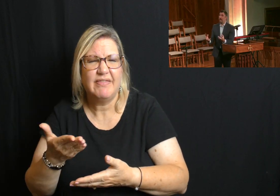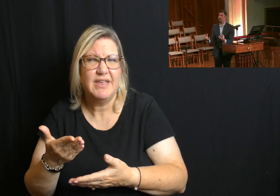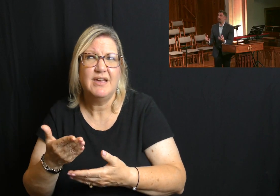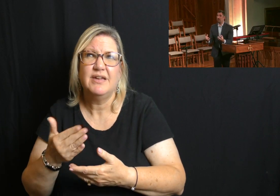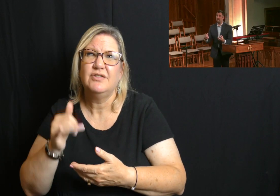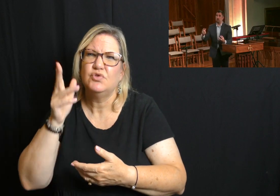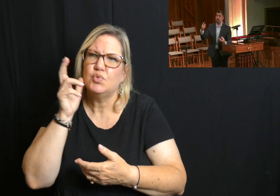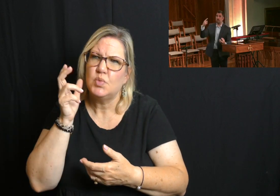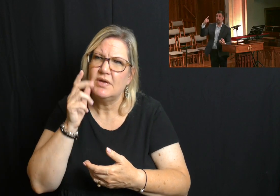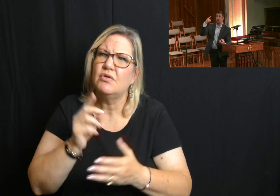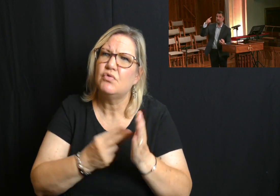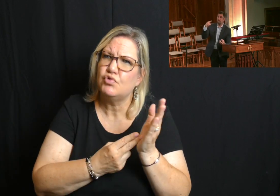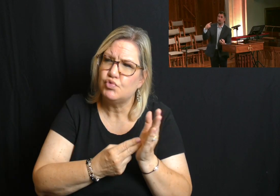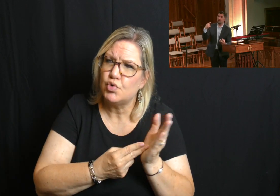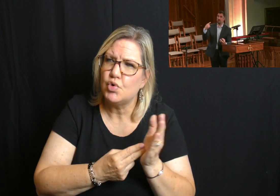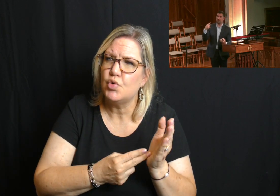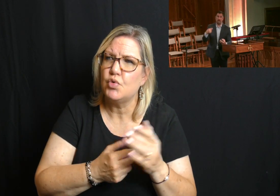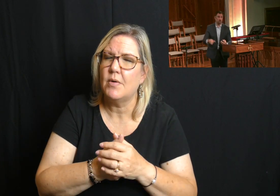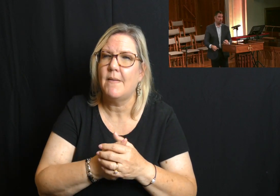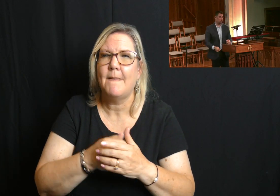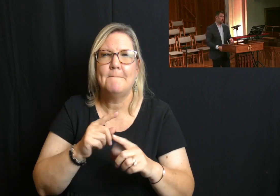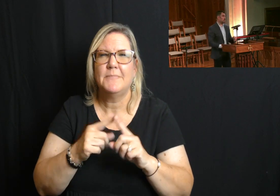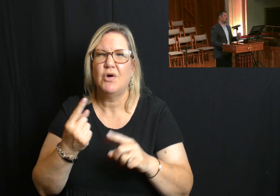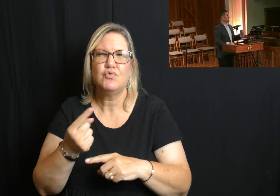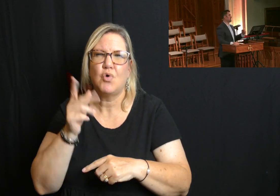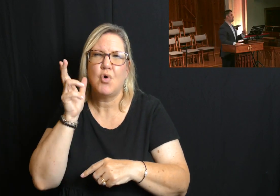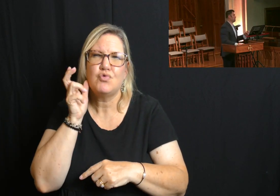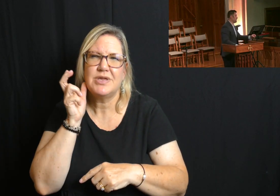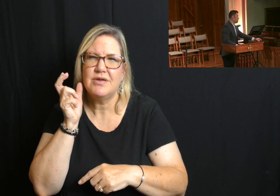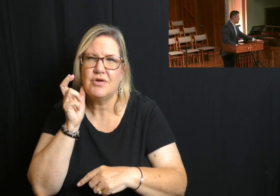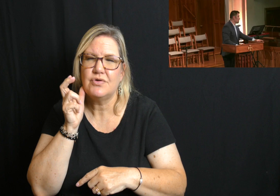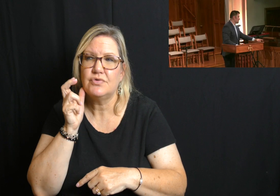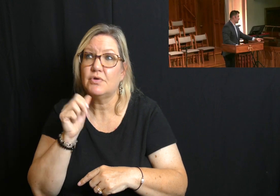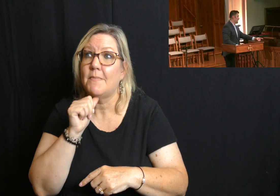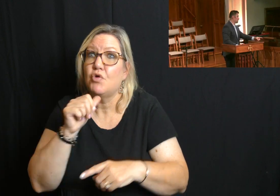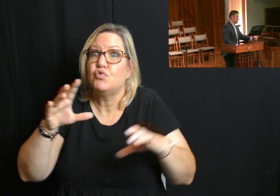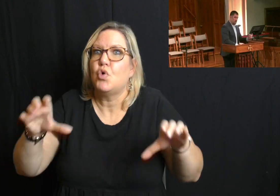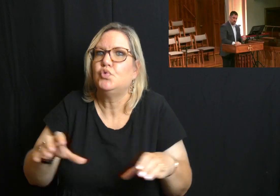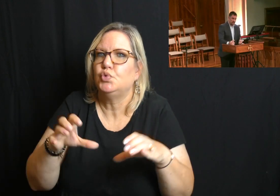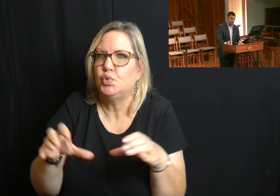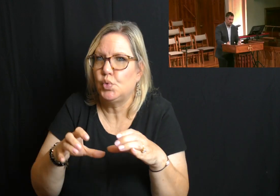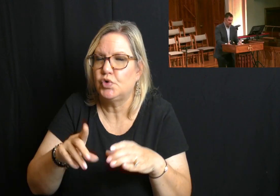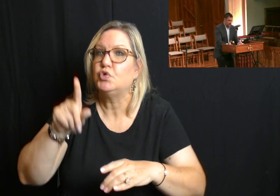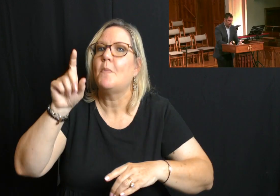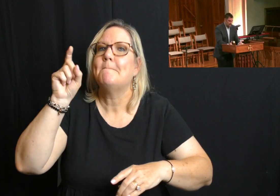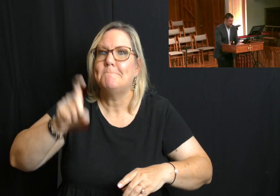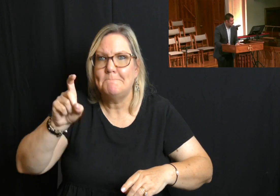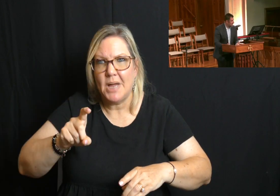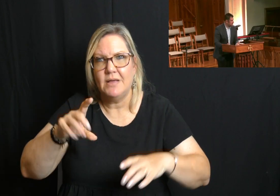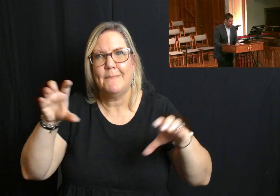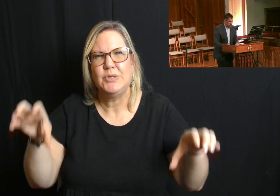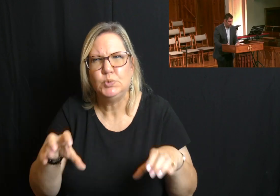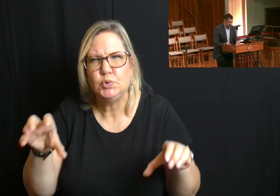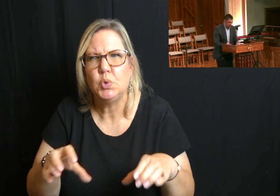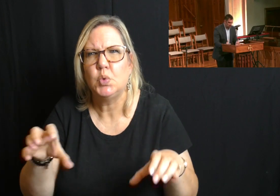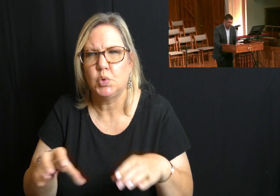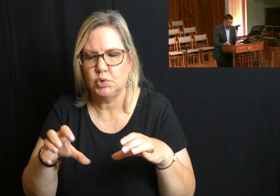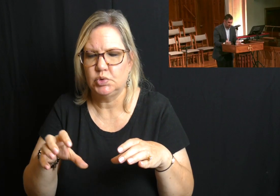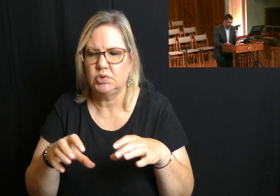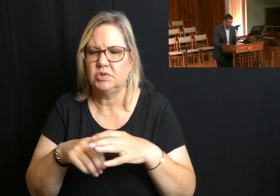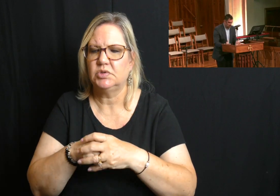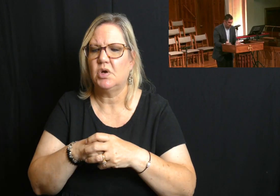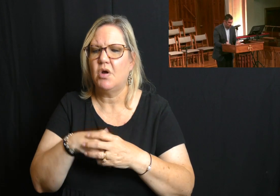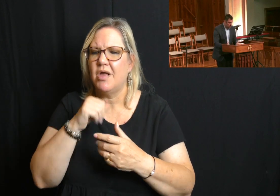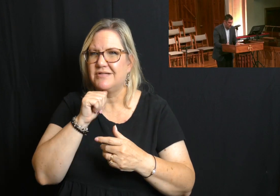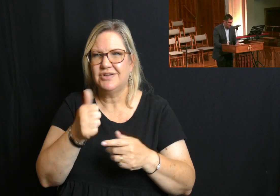hear everything, and we become just hearers of God's word instead of be doers of God's word. God is saying, hey, take action on your faith. Don't let